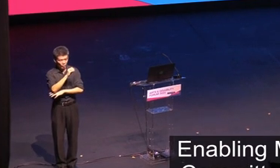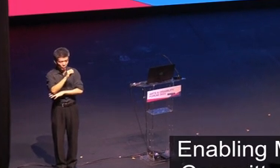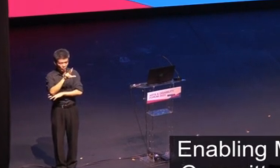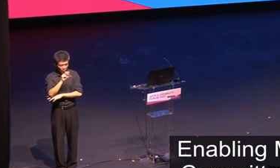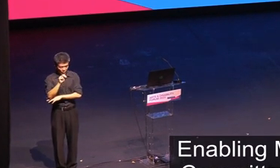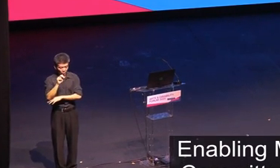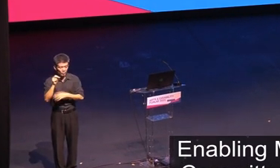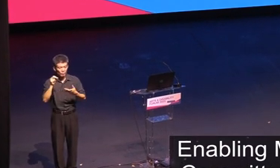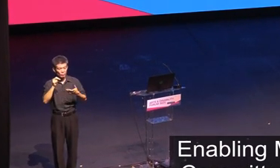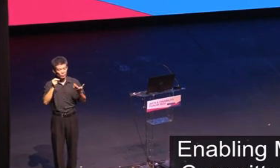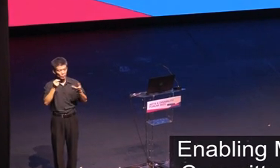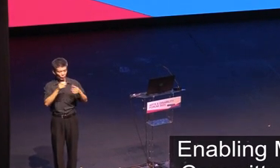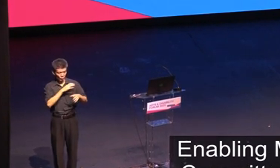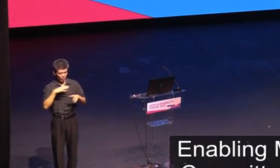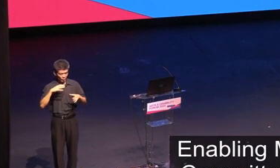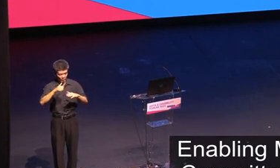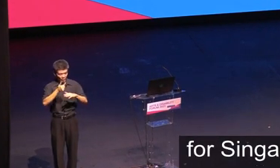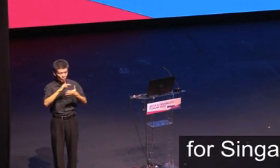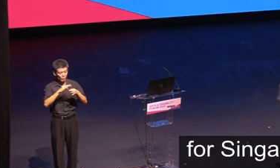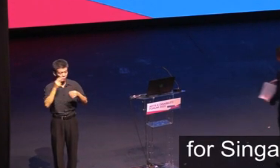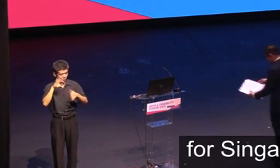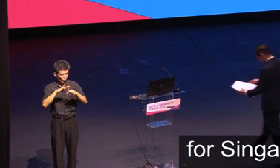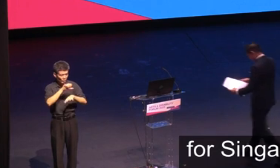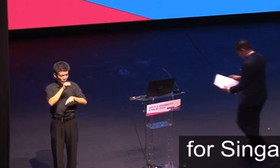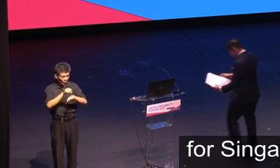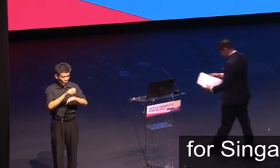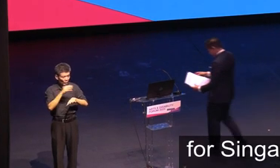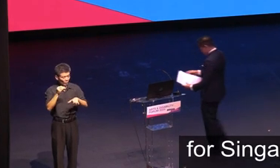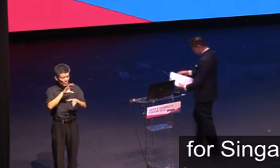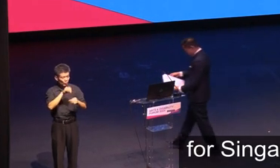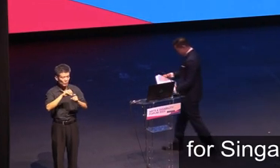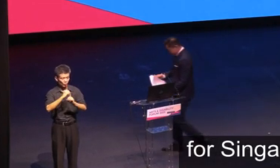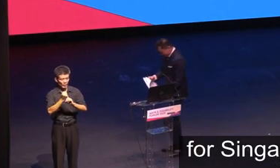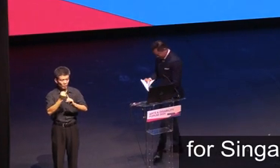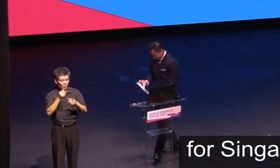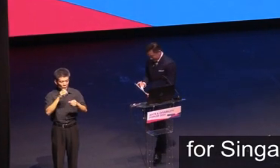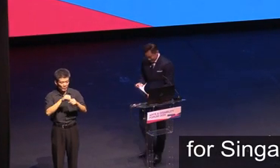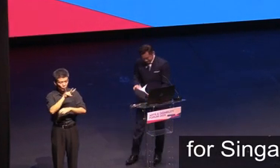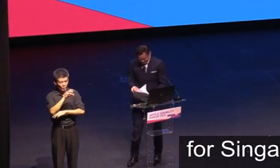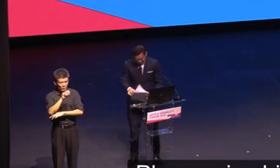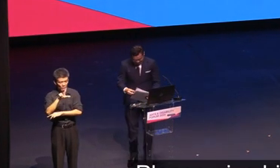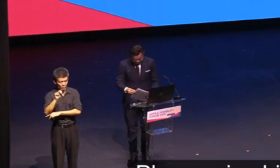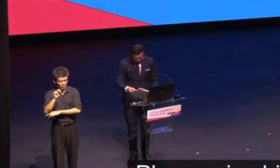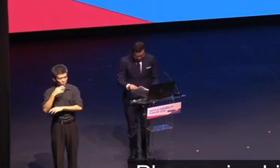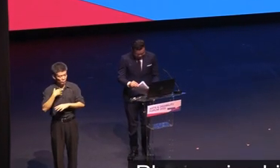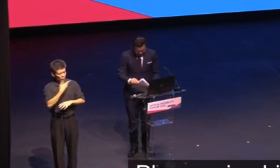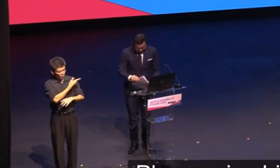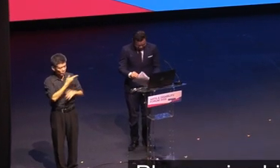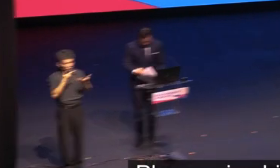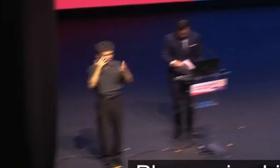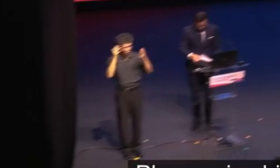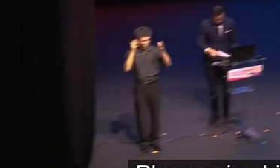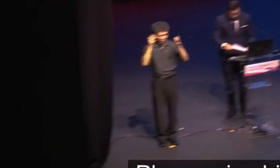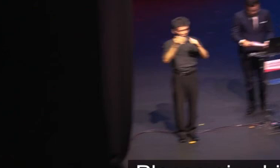2030 Steering Committee that set out the vision for Singapore as an inclusive society in 2030. Please give him a